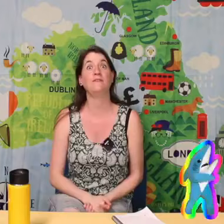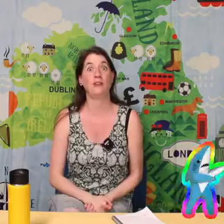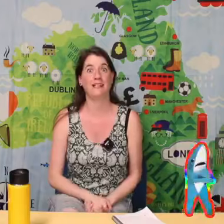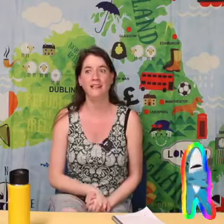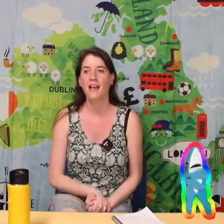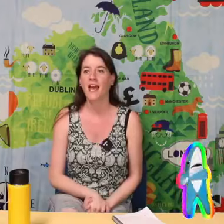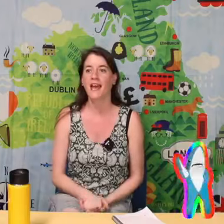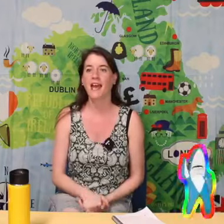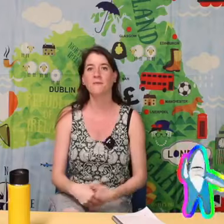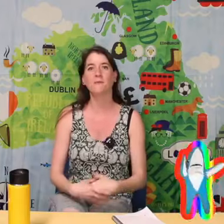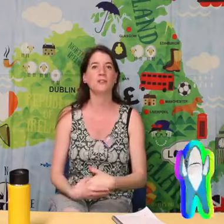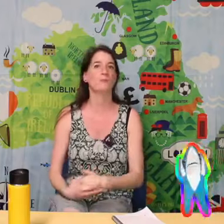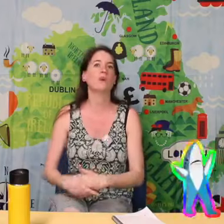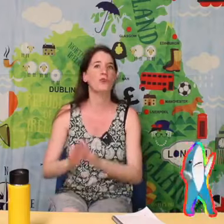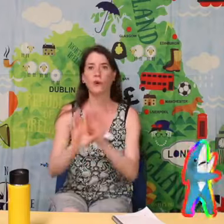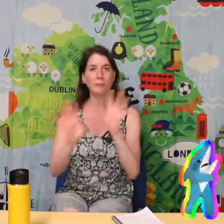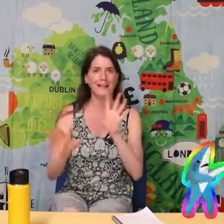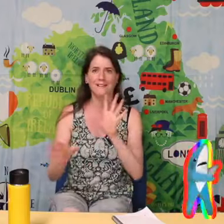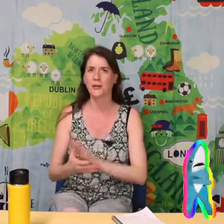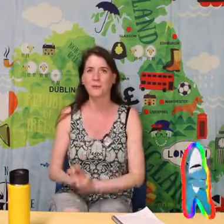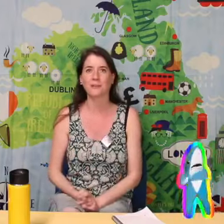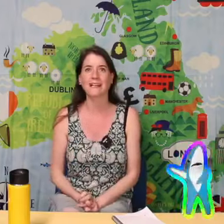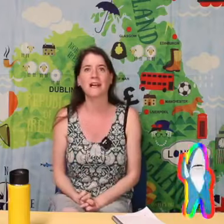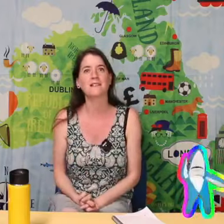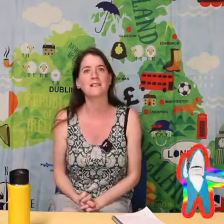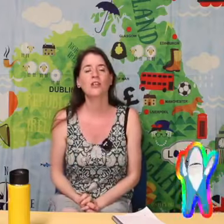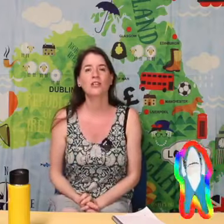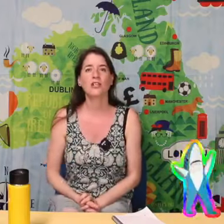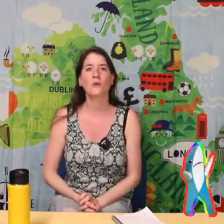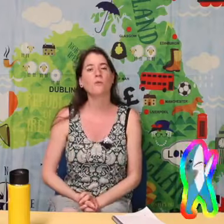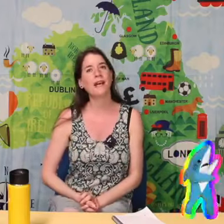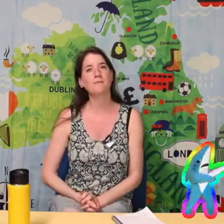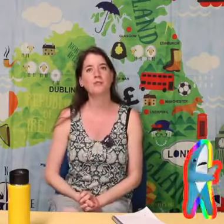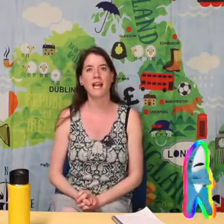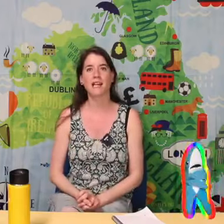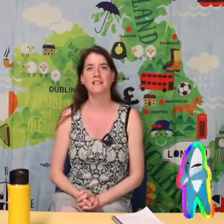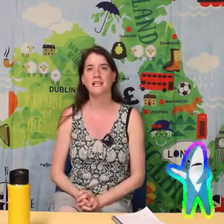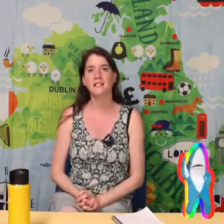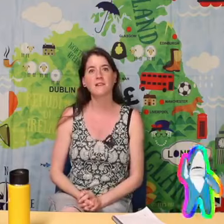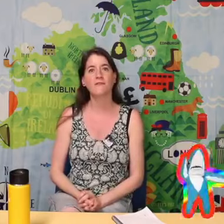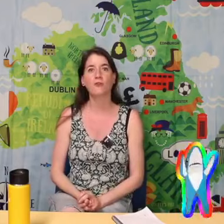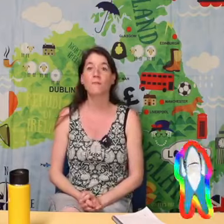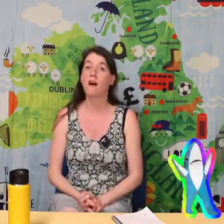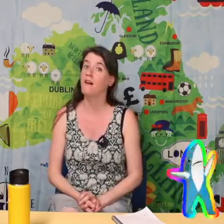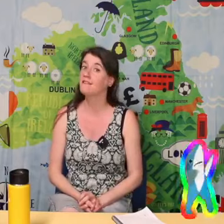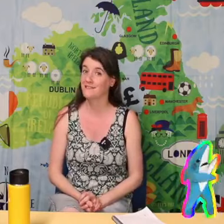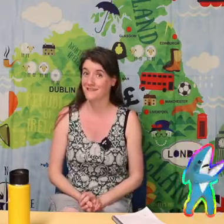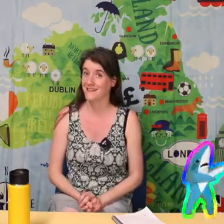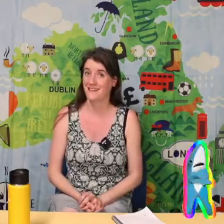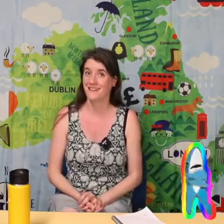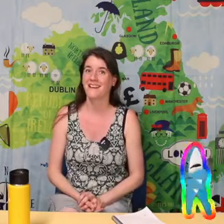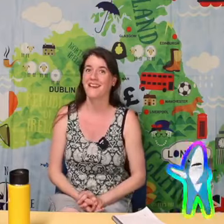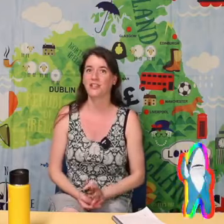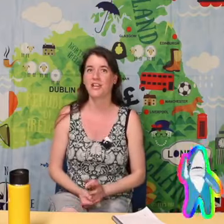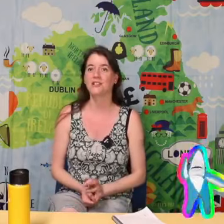early, which was all planned. Don't worry, guys. So what I'm going to ask is for Mark... Ooh. In a change to